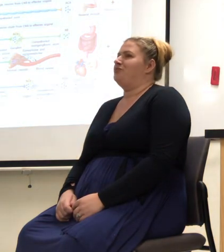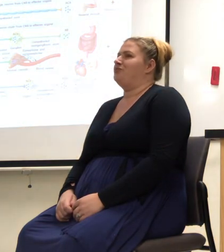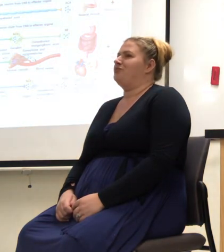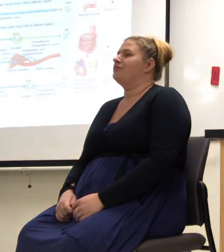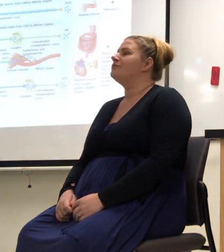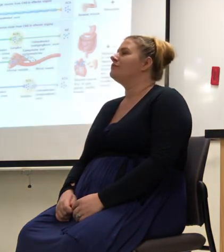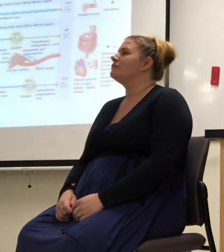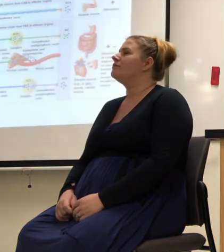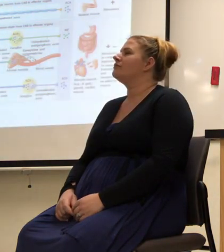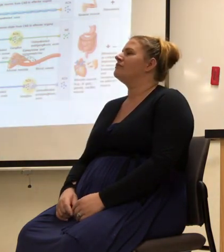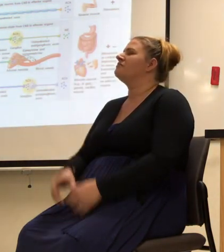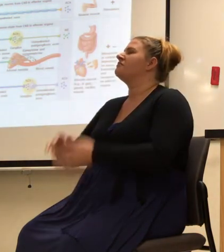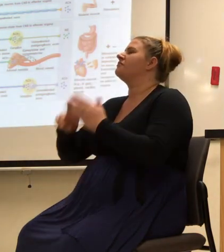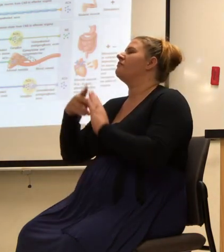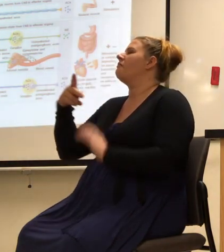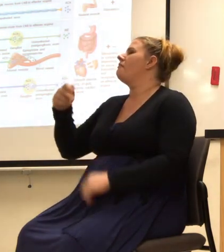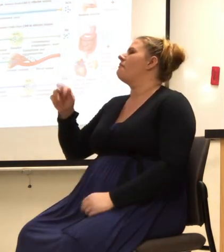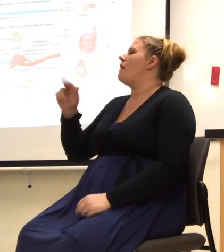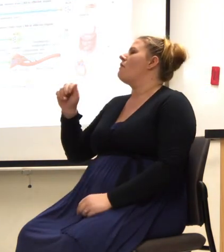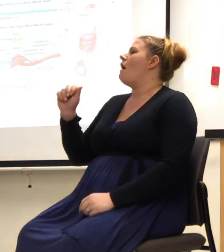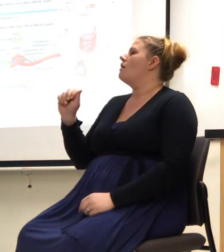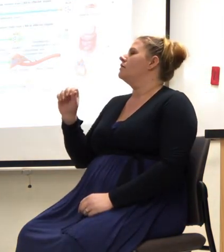So parasympathetic,